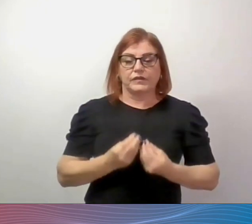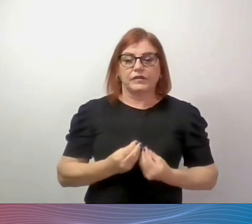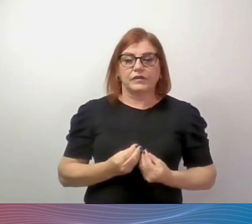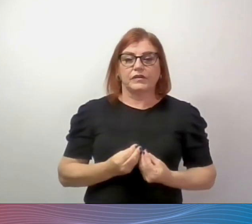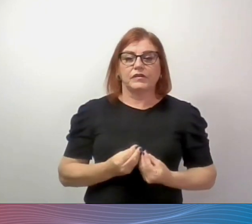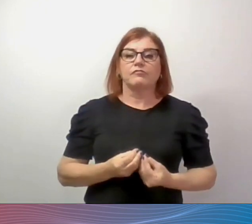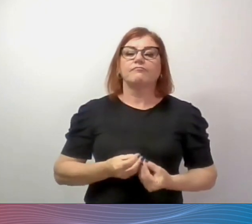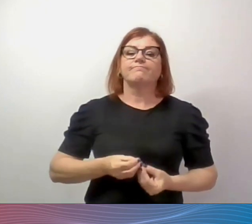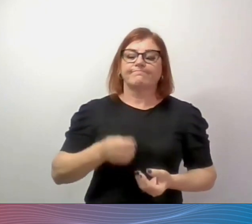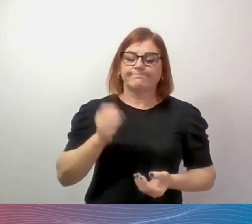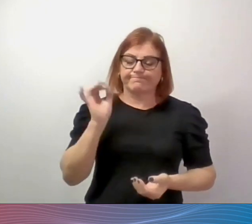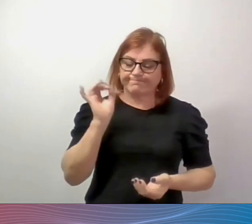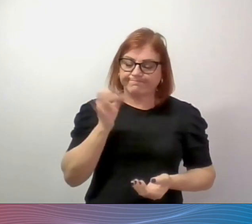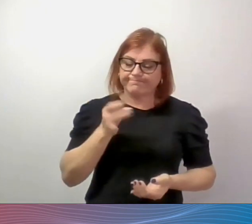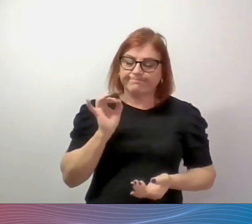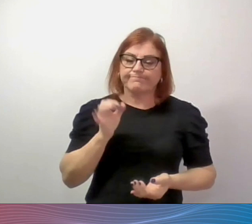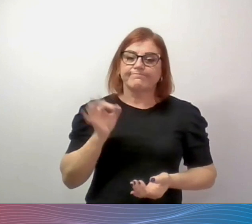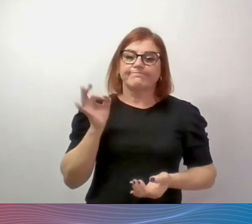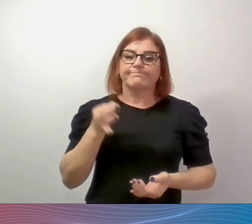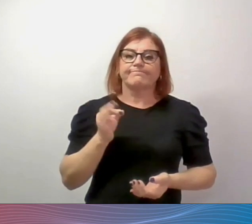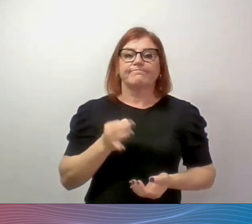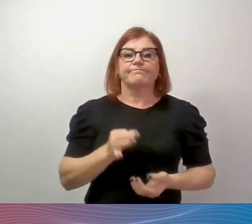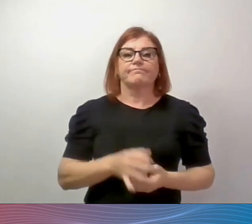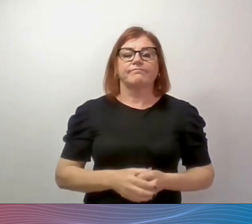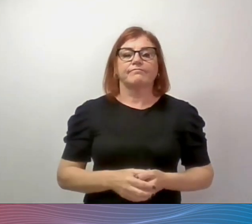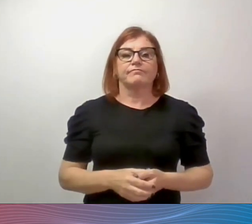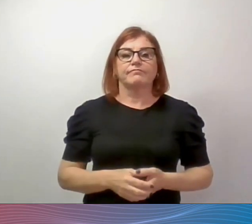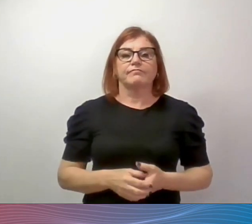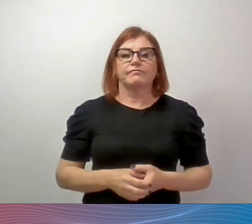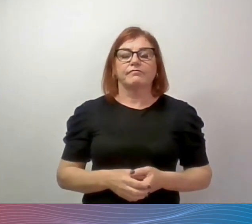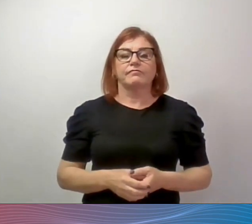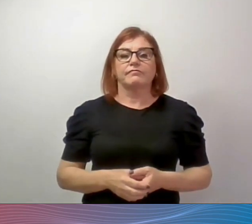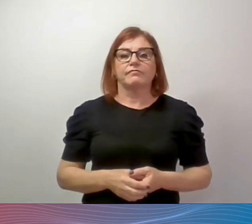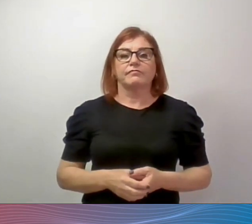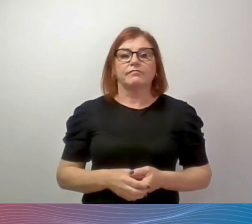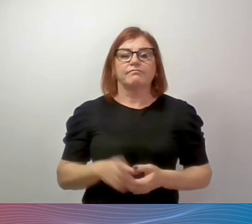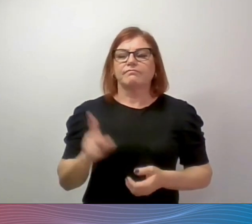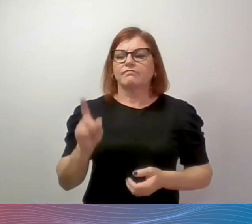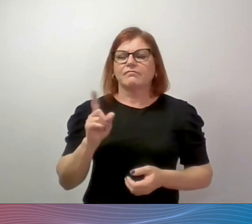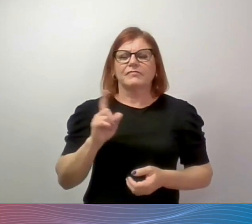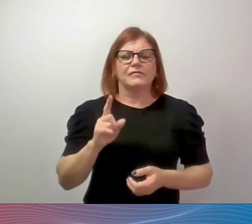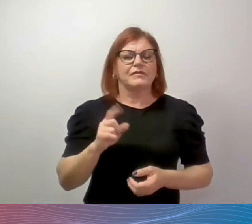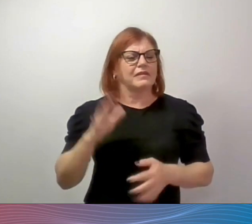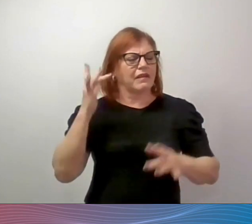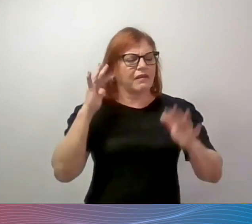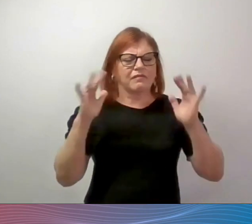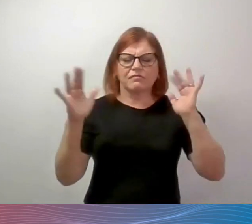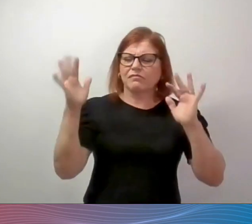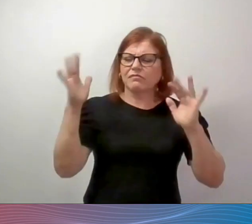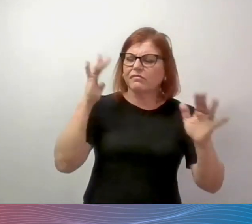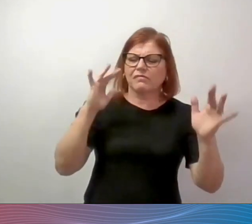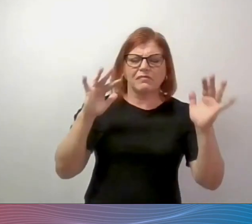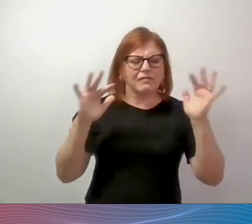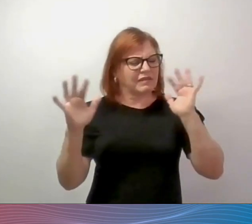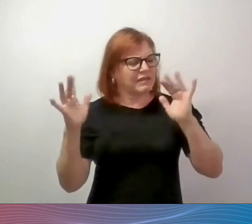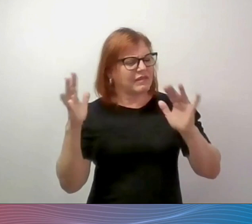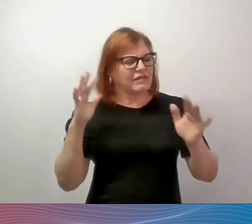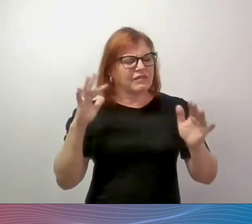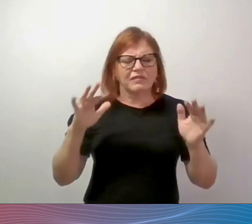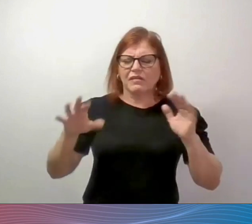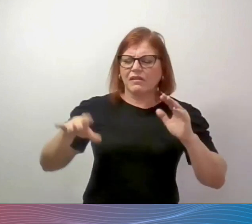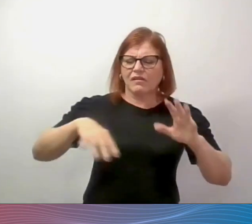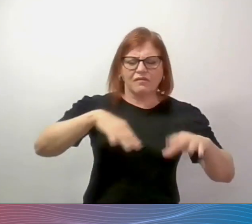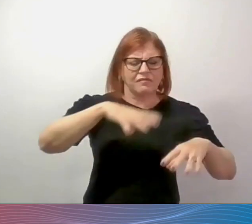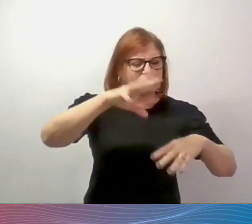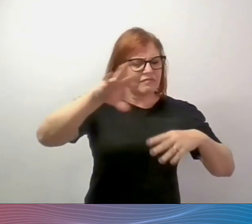The love of God as giving is objective. Ele não é aquele doador solto. É doar, doar,